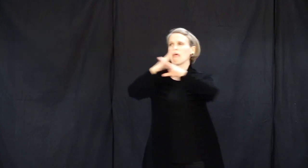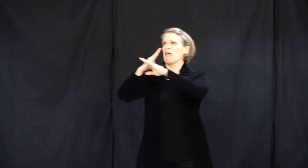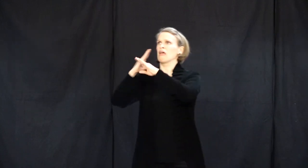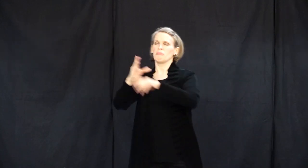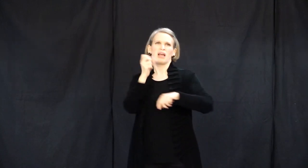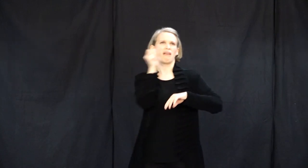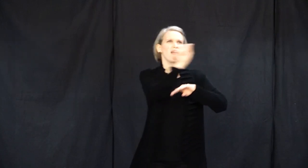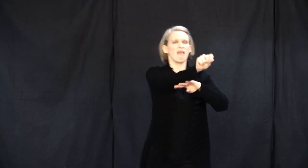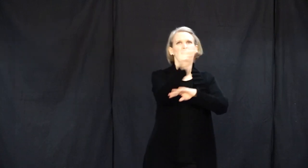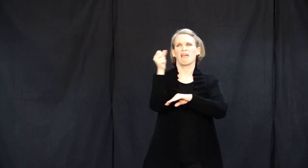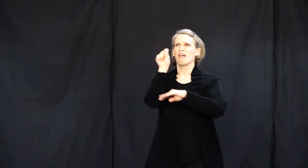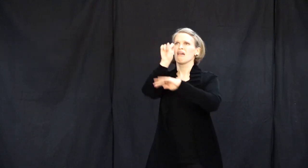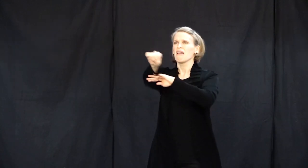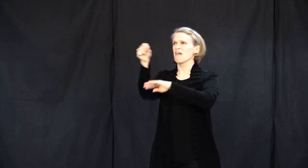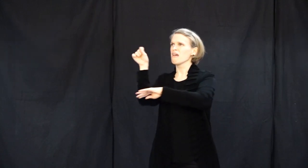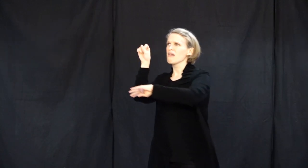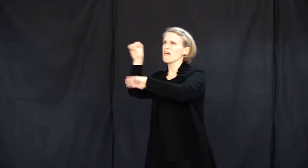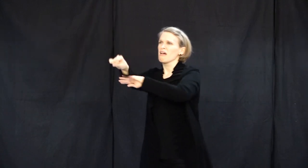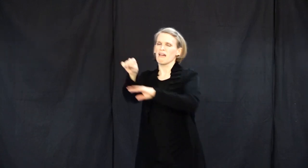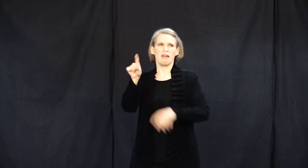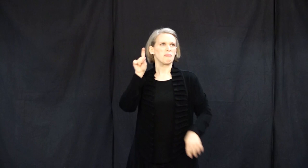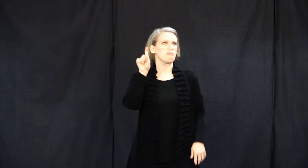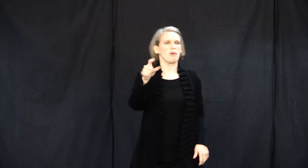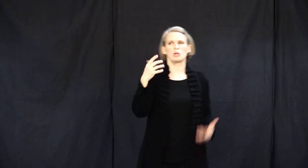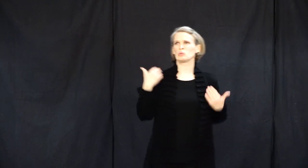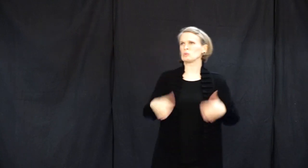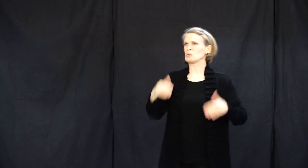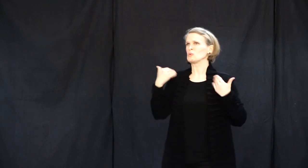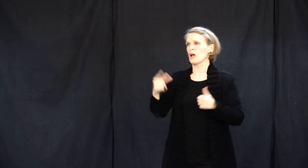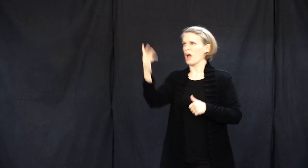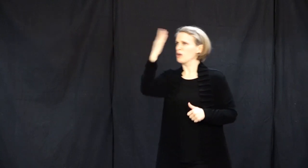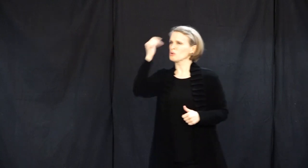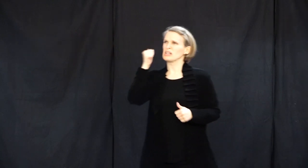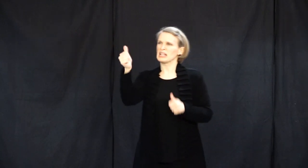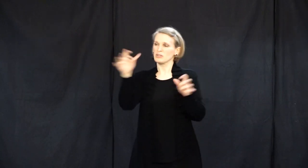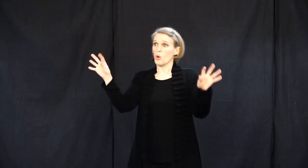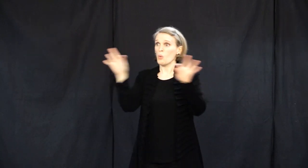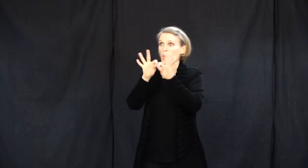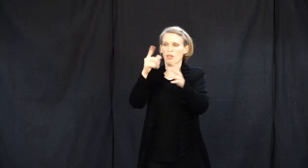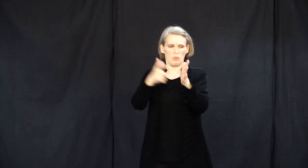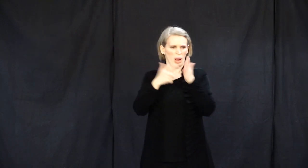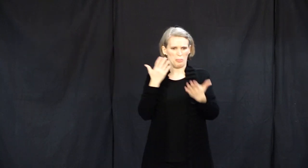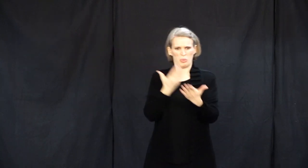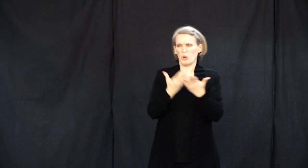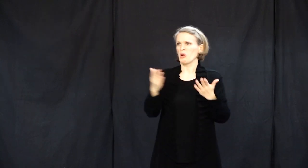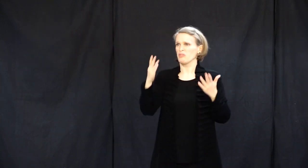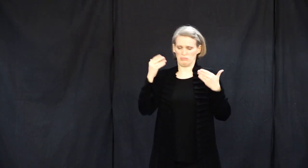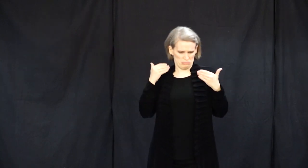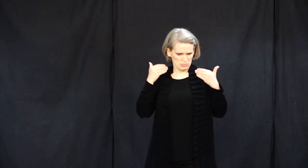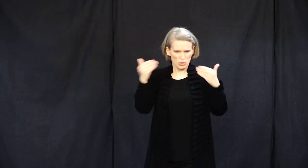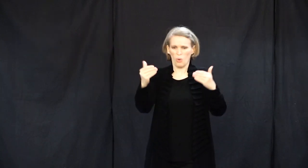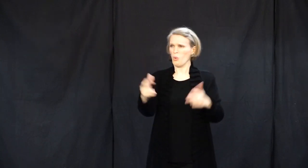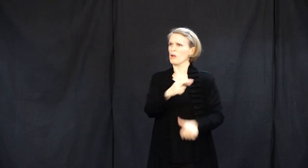uphill climb. He has something to prove, he has nothing to lose.